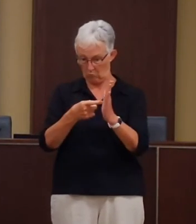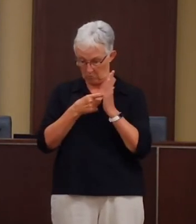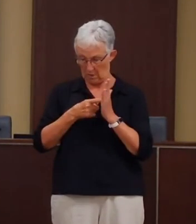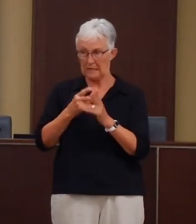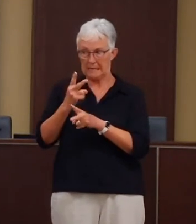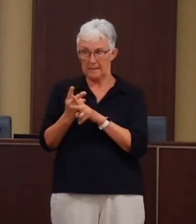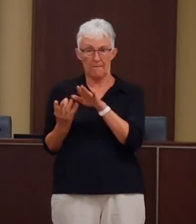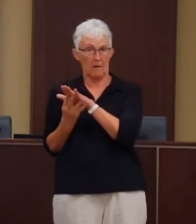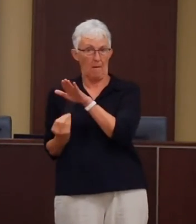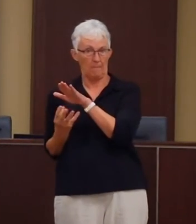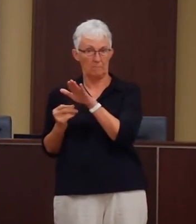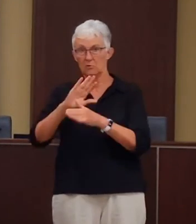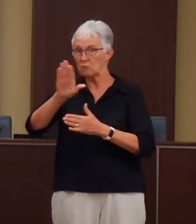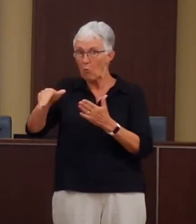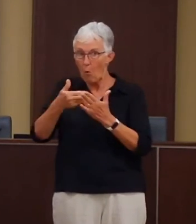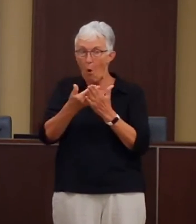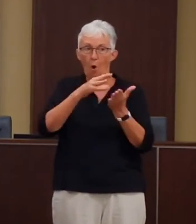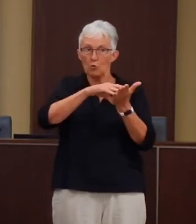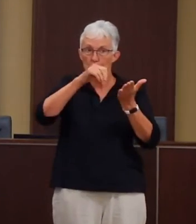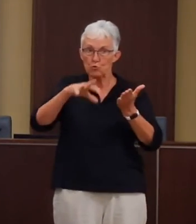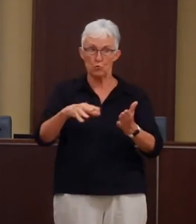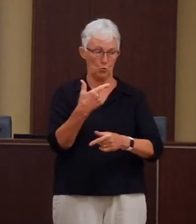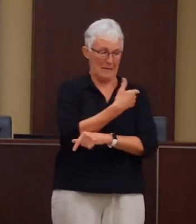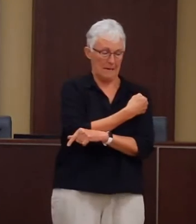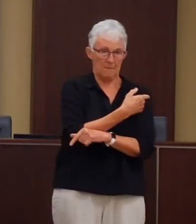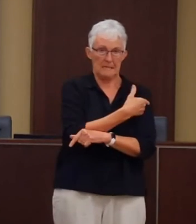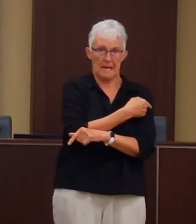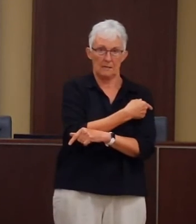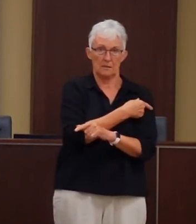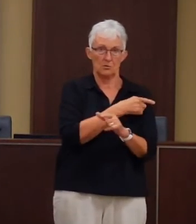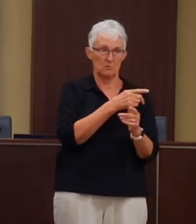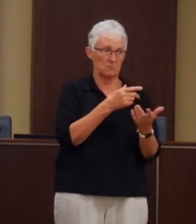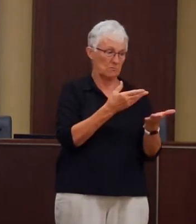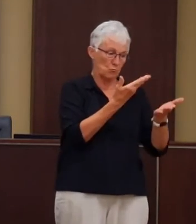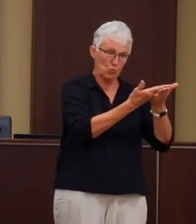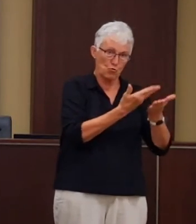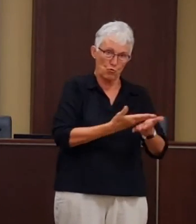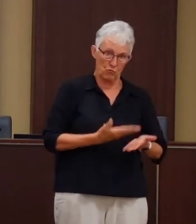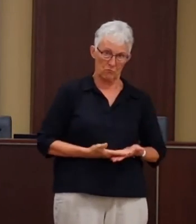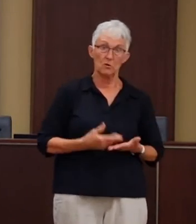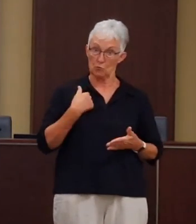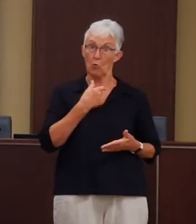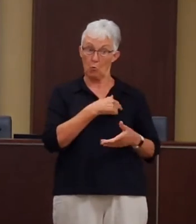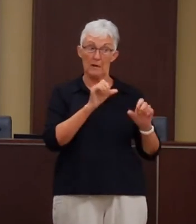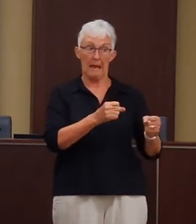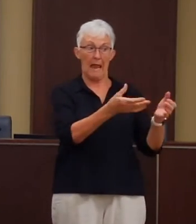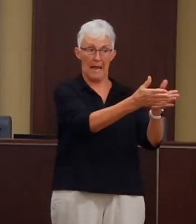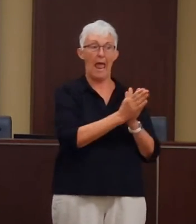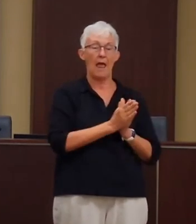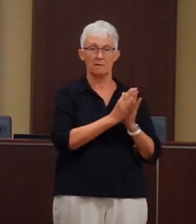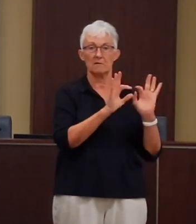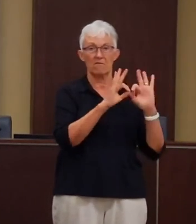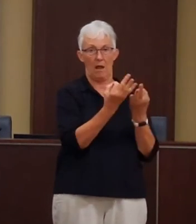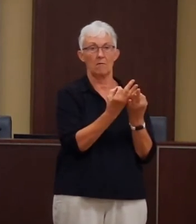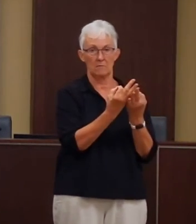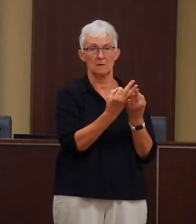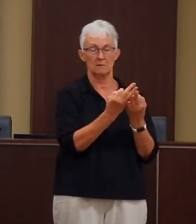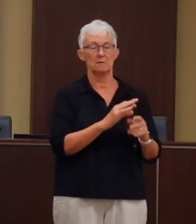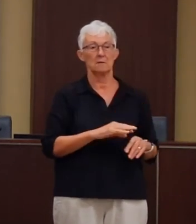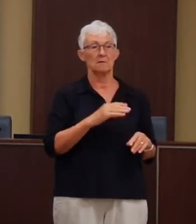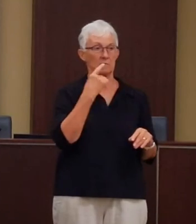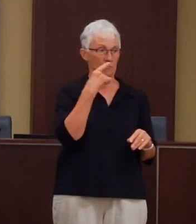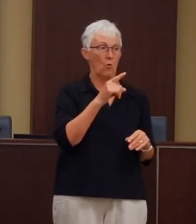student immunization records. So yes, we can ask for vaccination status of students. Families can email a copy of their